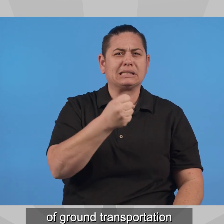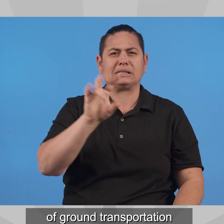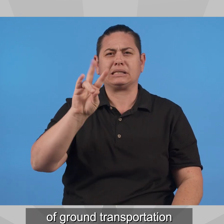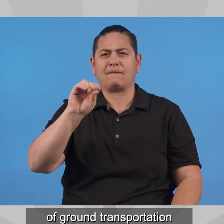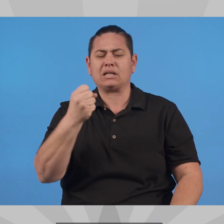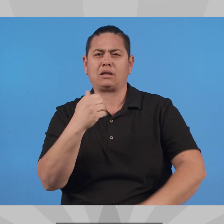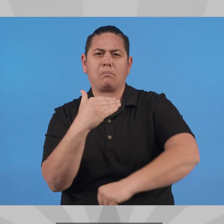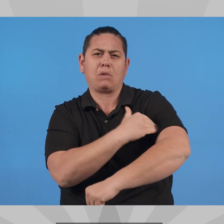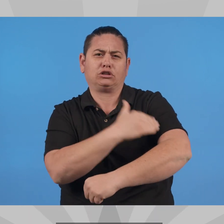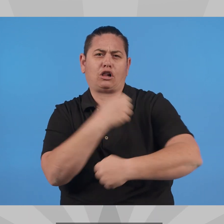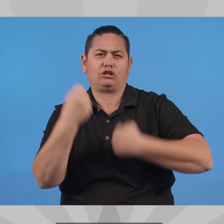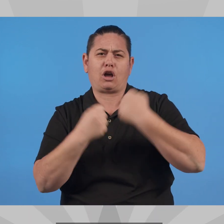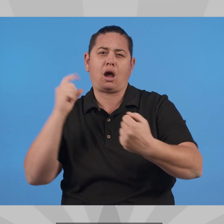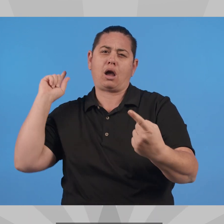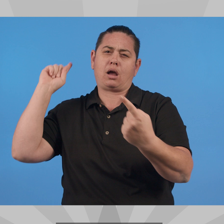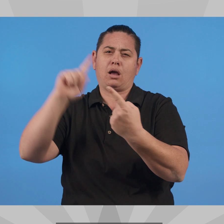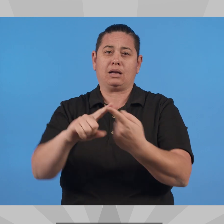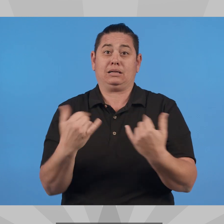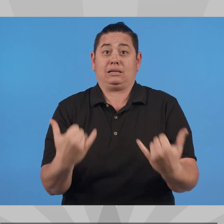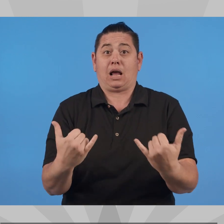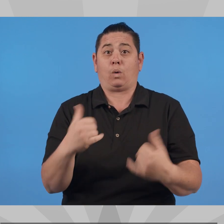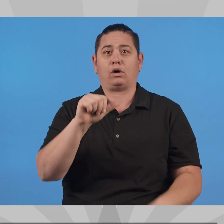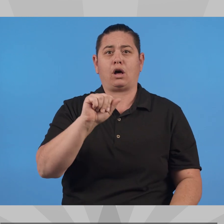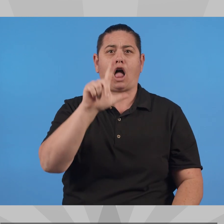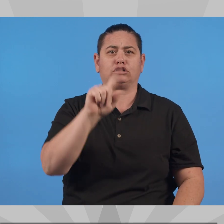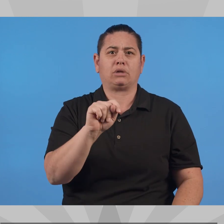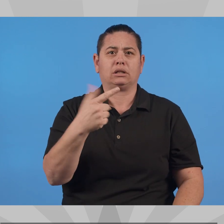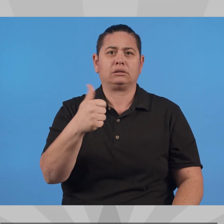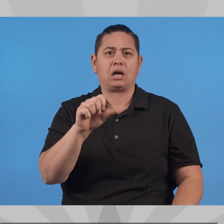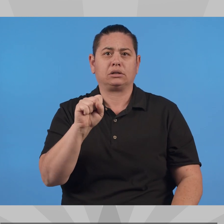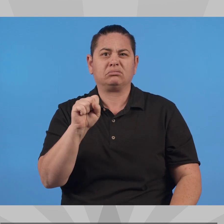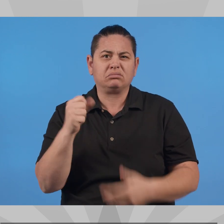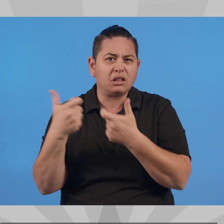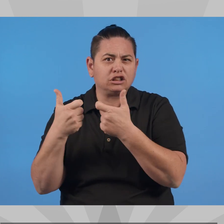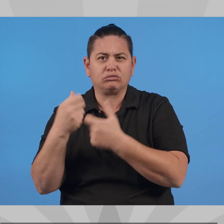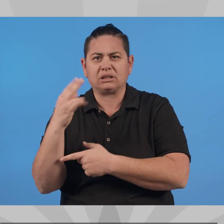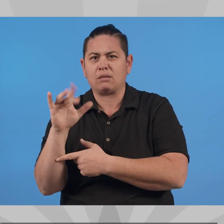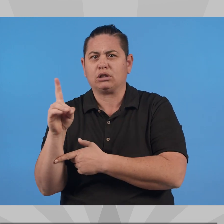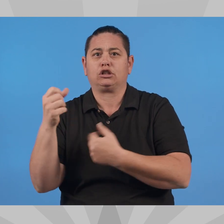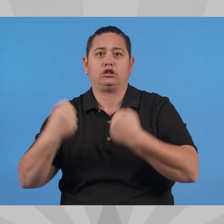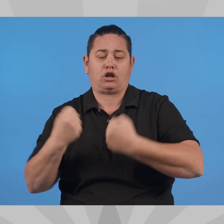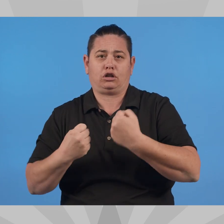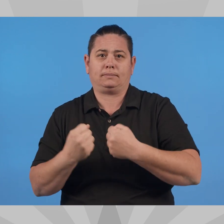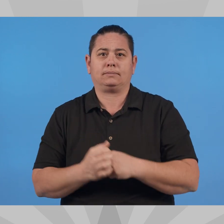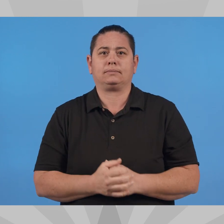the muscle cars of the 60s, 70s era through today's alternative fuel vehicles.